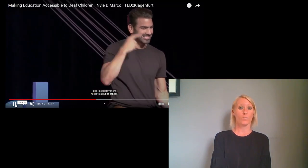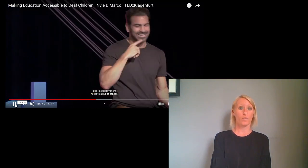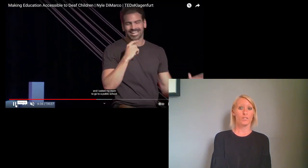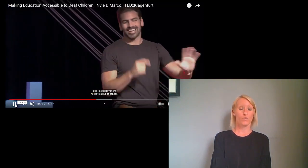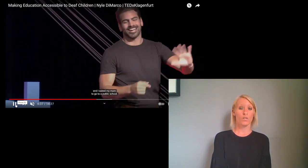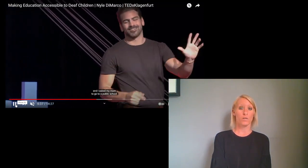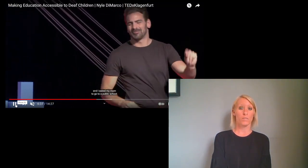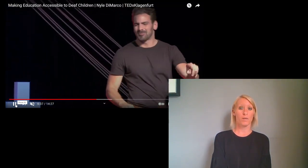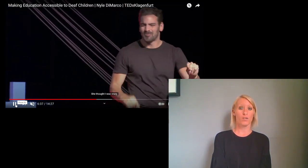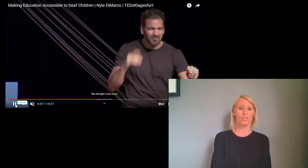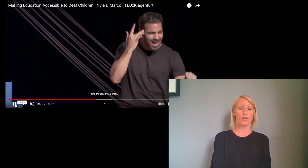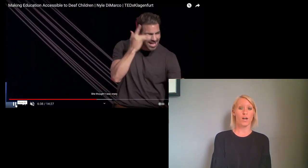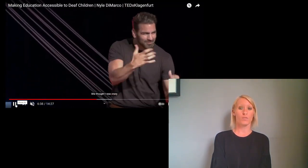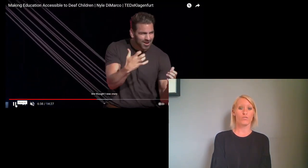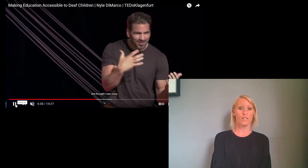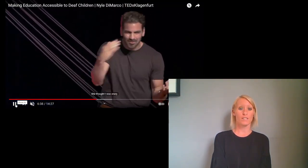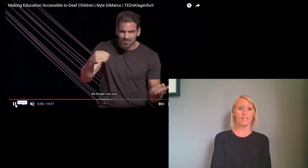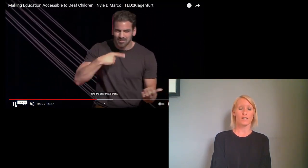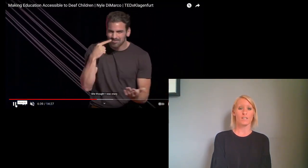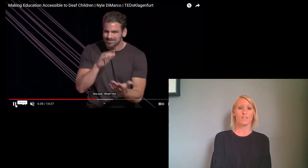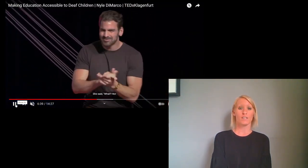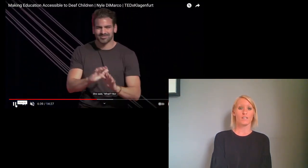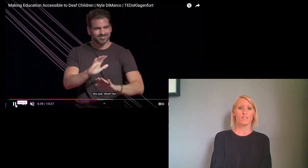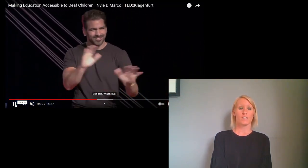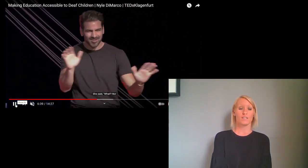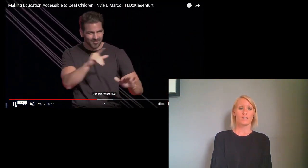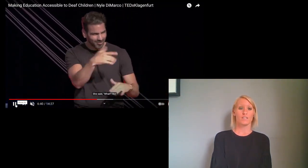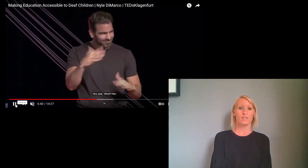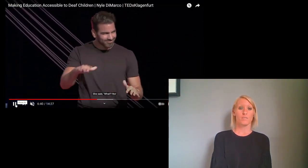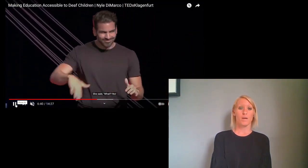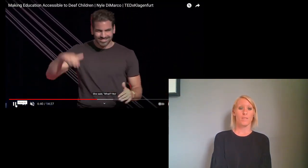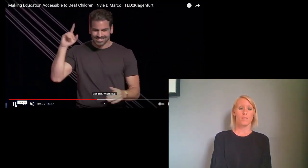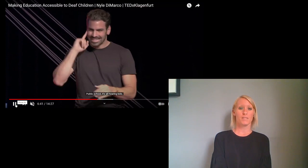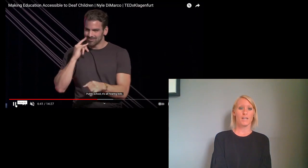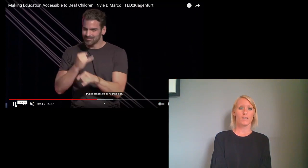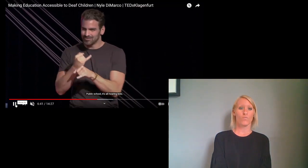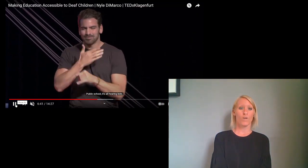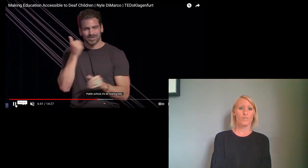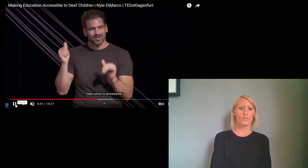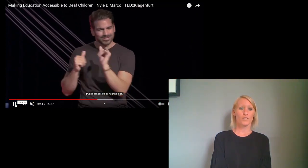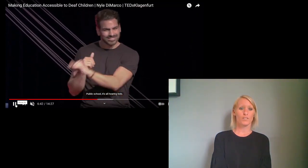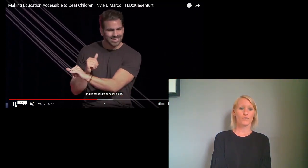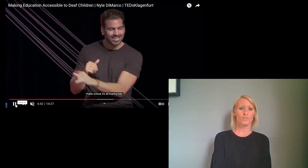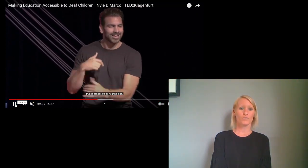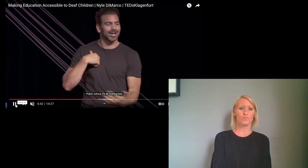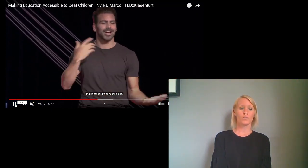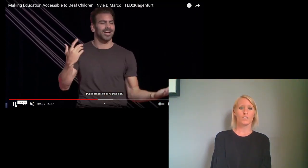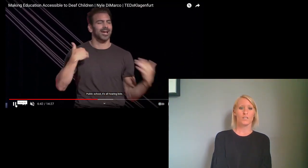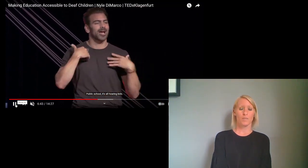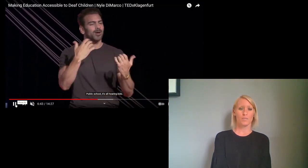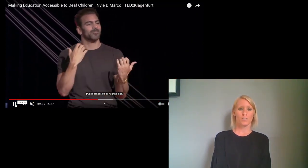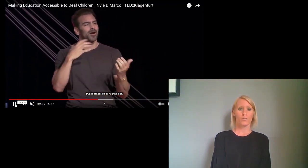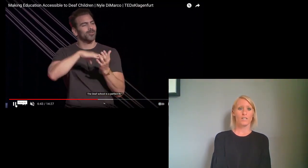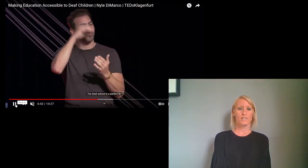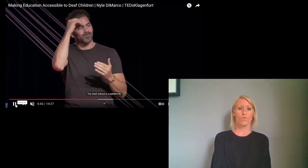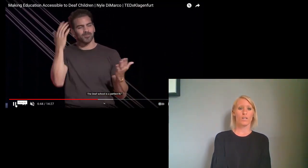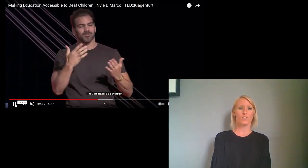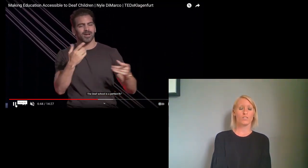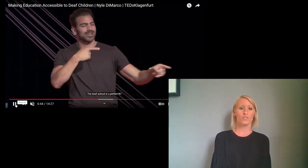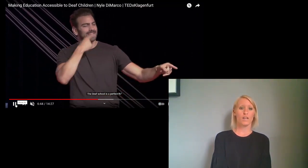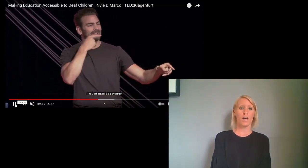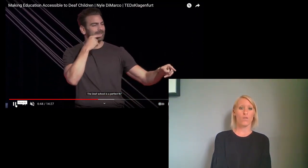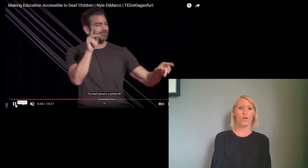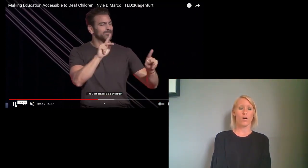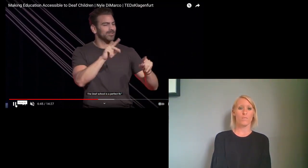want to go to public school. My parents thought I was crazy. My mom said, "Why would you want to go to public school?" I said, "I